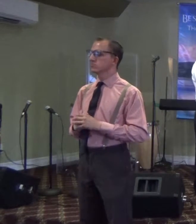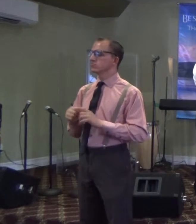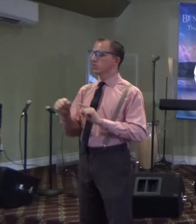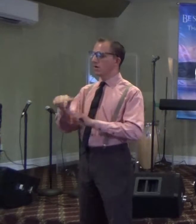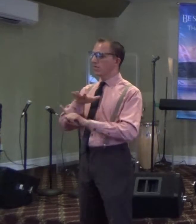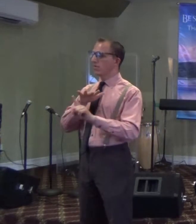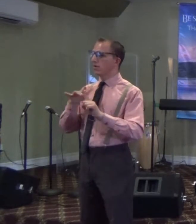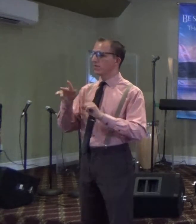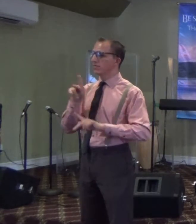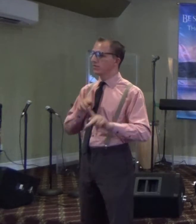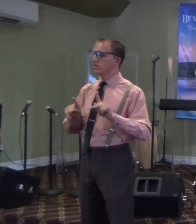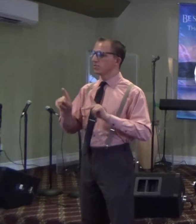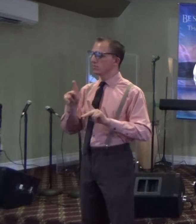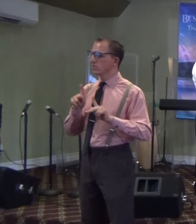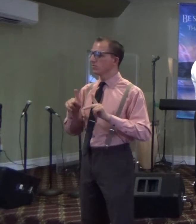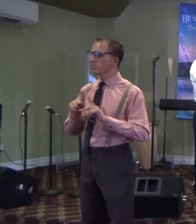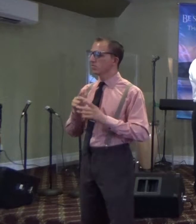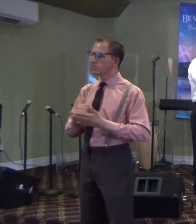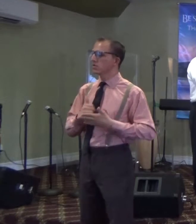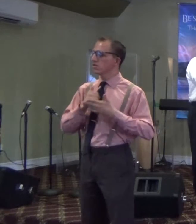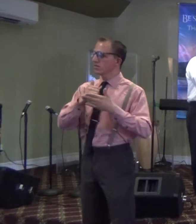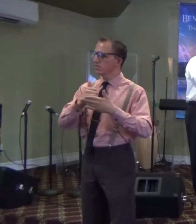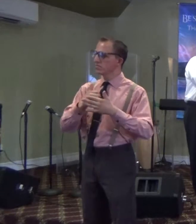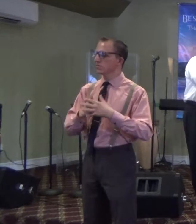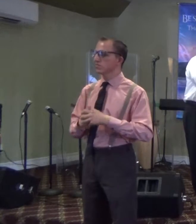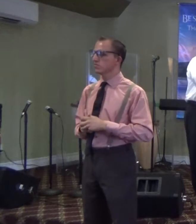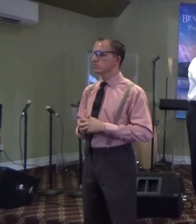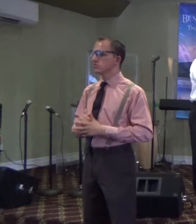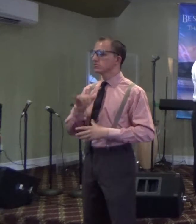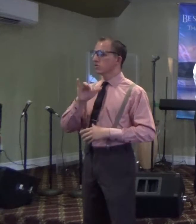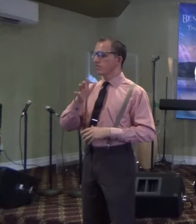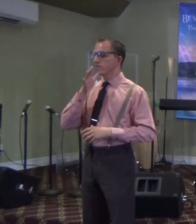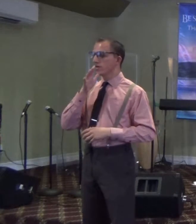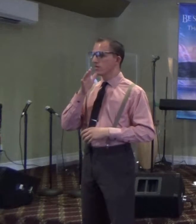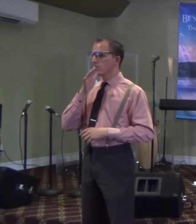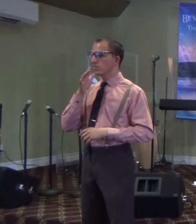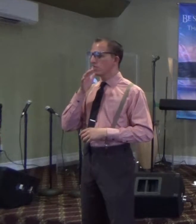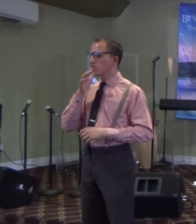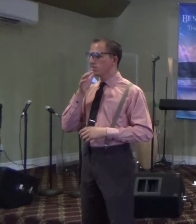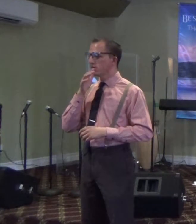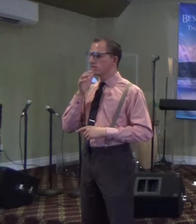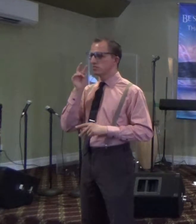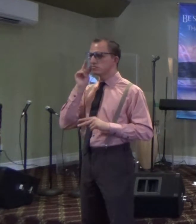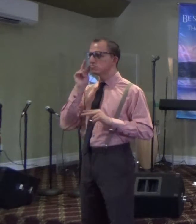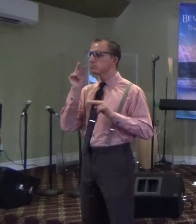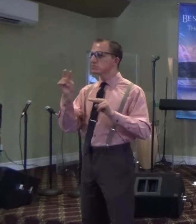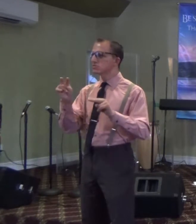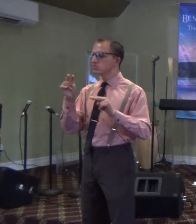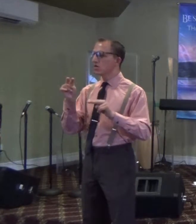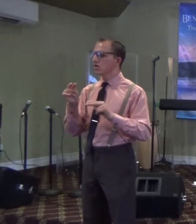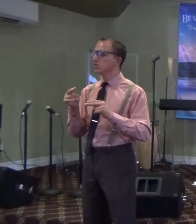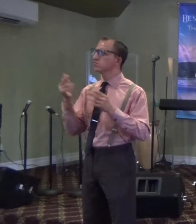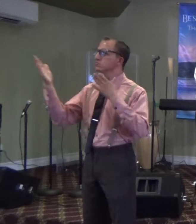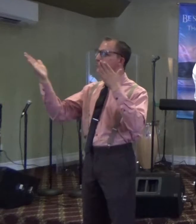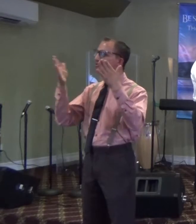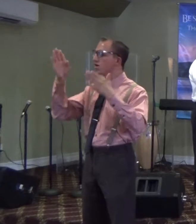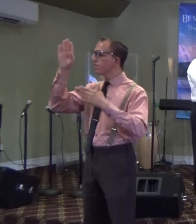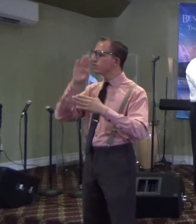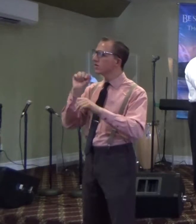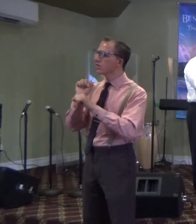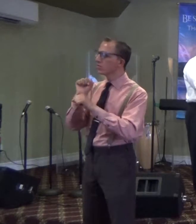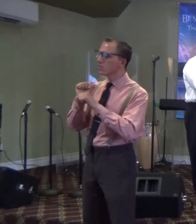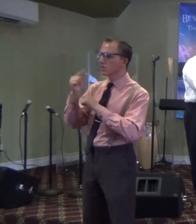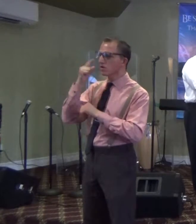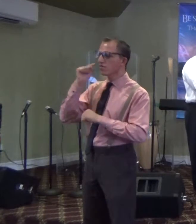live around him. Y esta mujer después la And mirábamos sirviéndole a And Dios. this woman we saw later serving Ya no God.